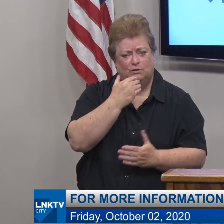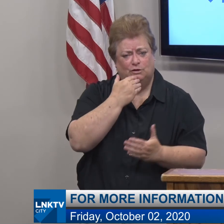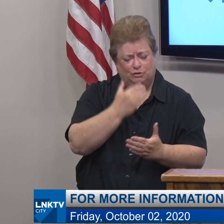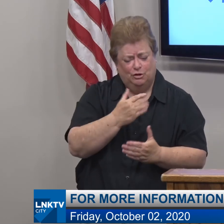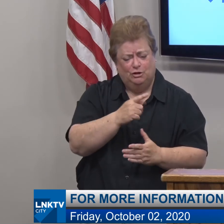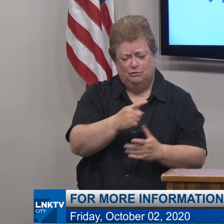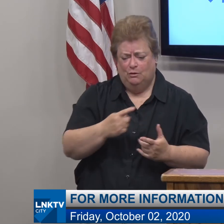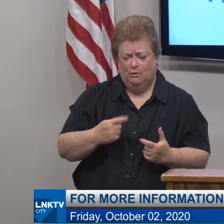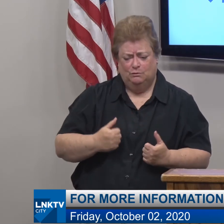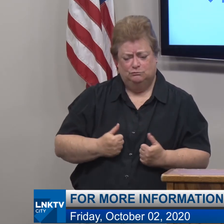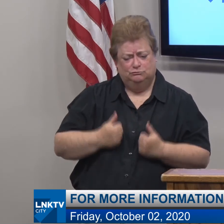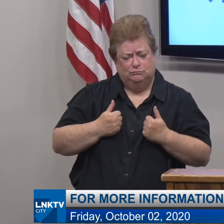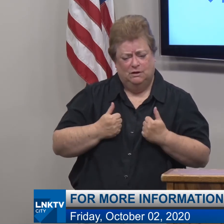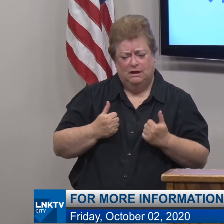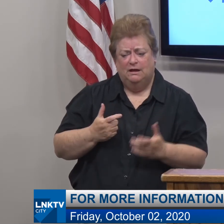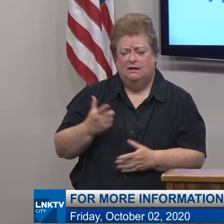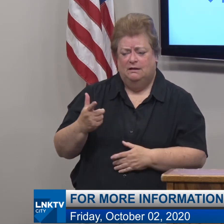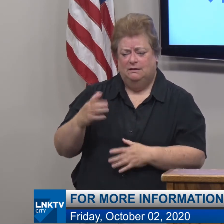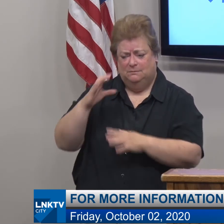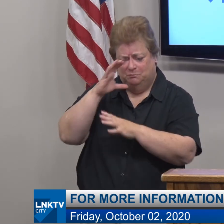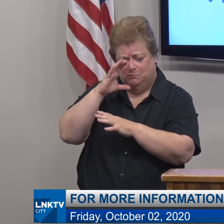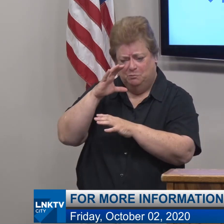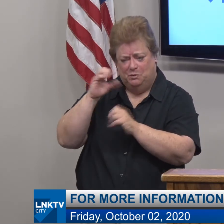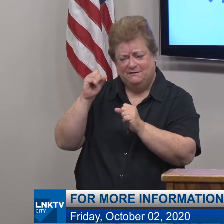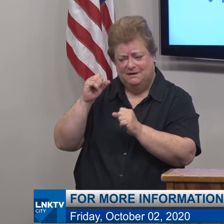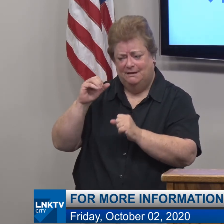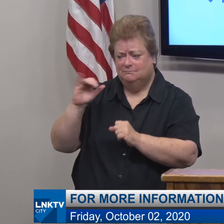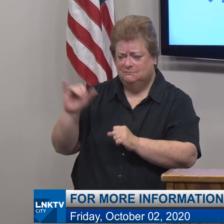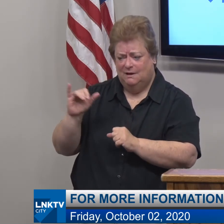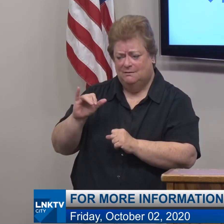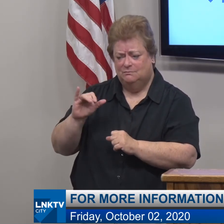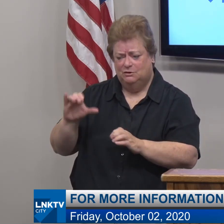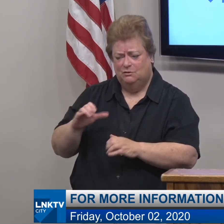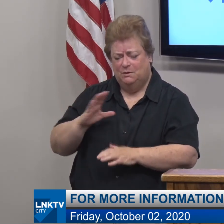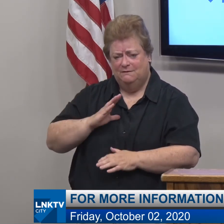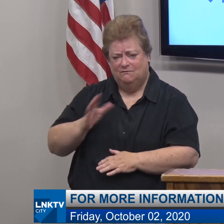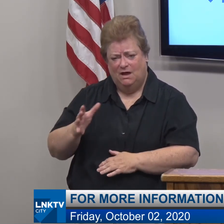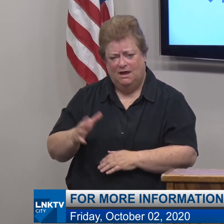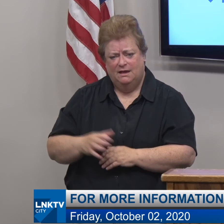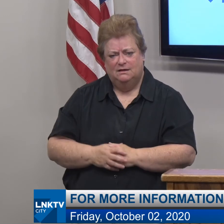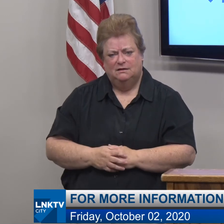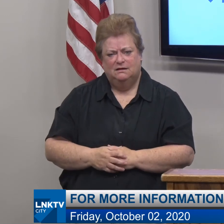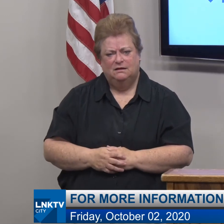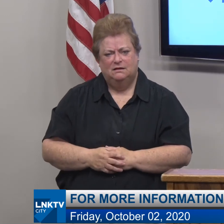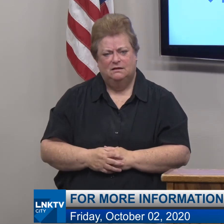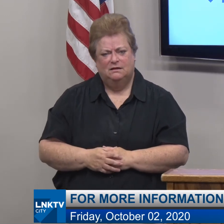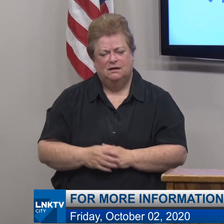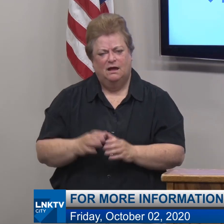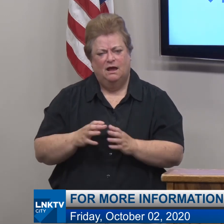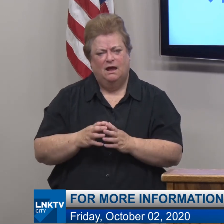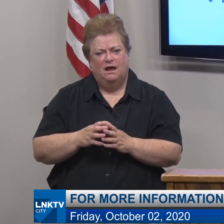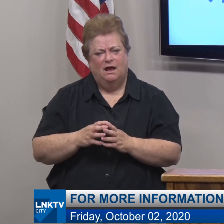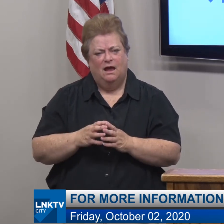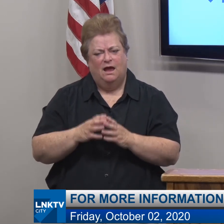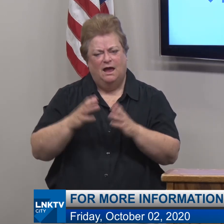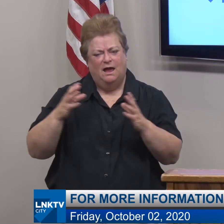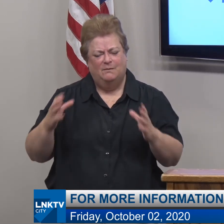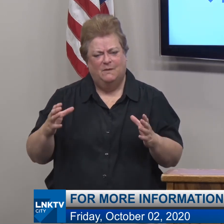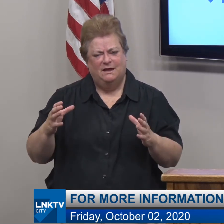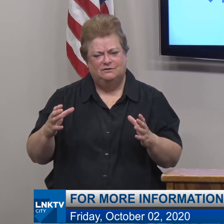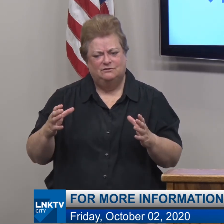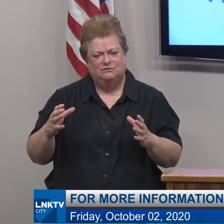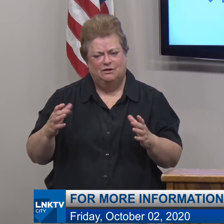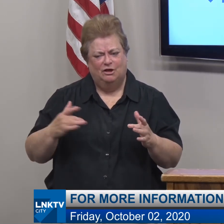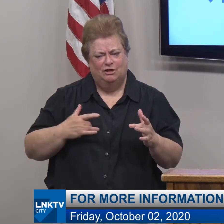this. The president appears to be doing fine and things like that. I mean, how much are you concerned that when people